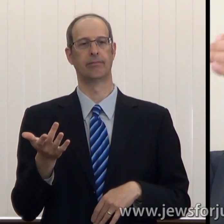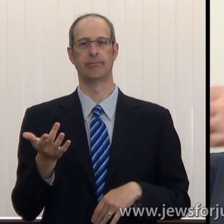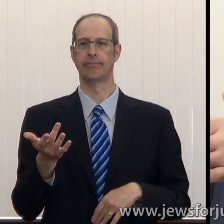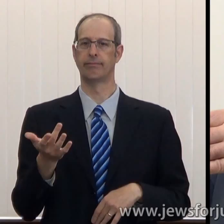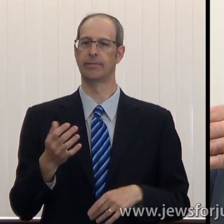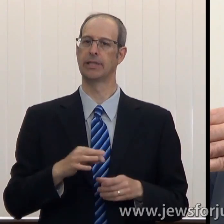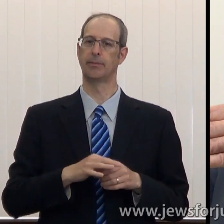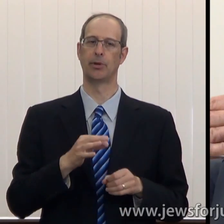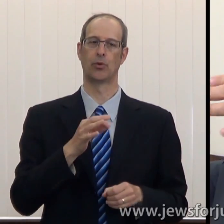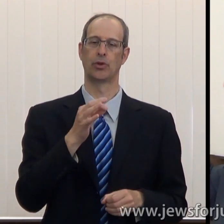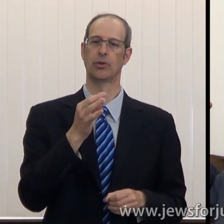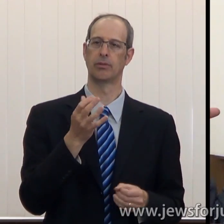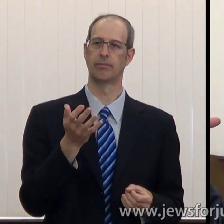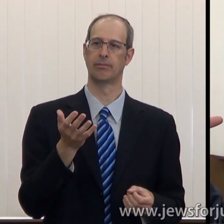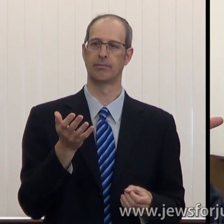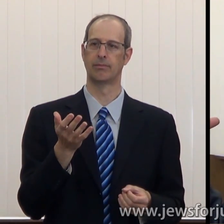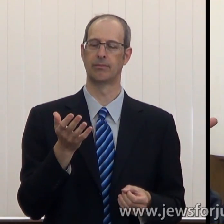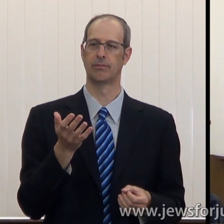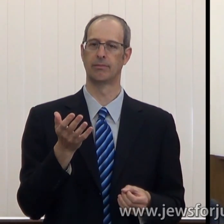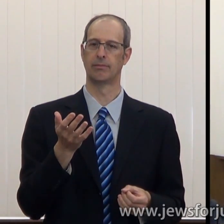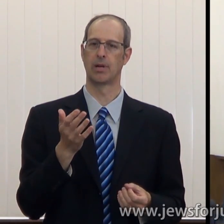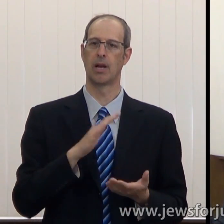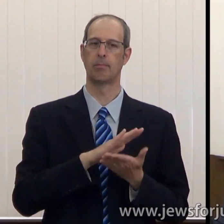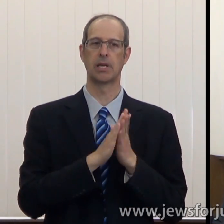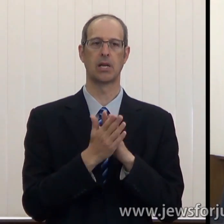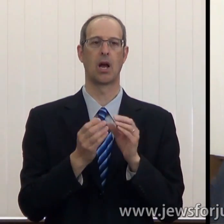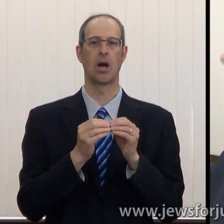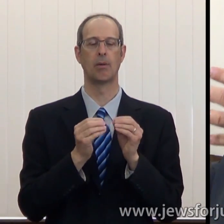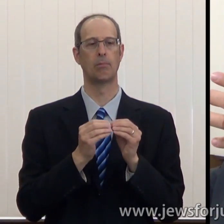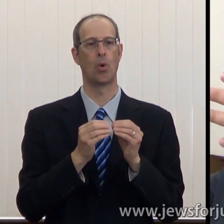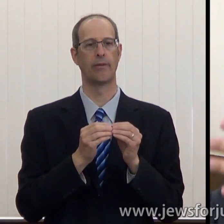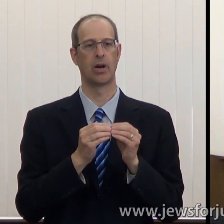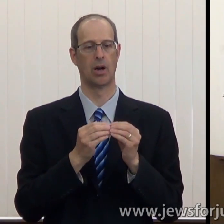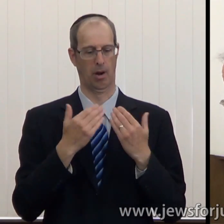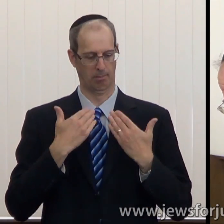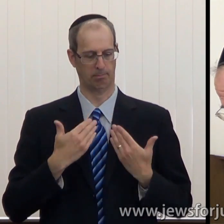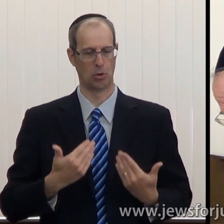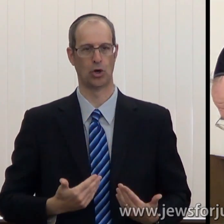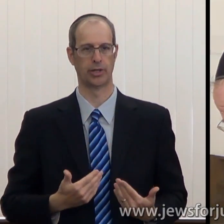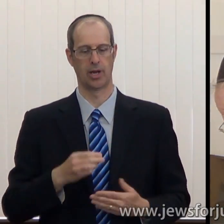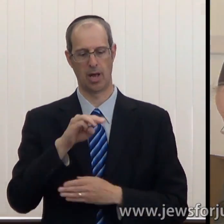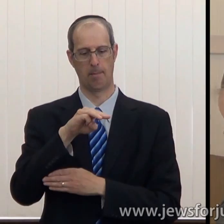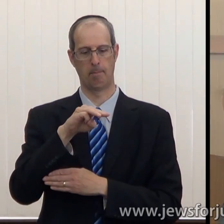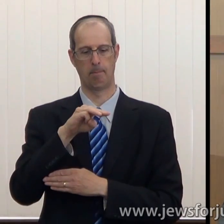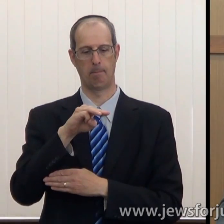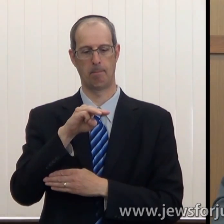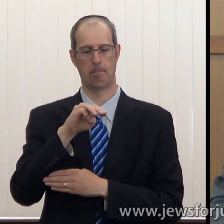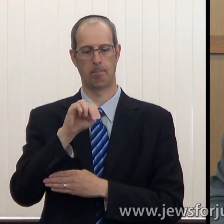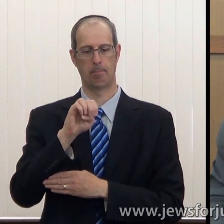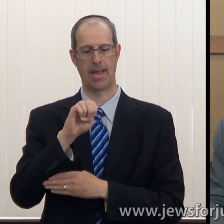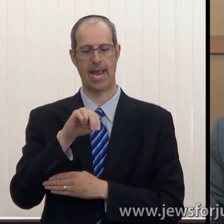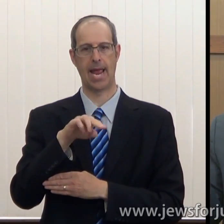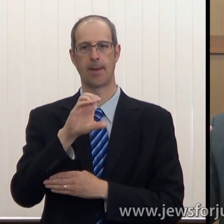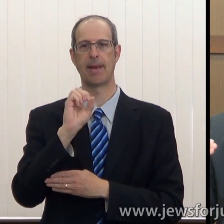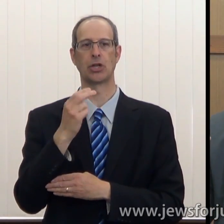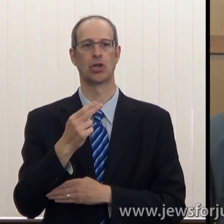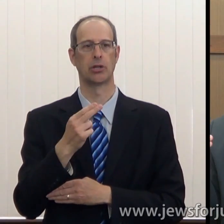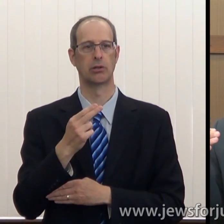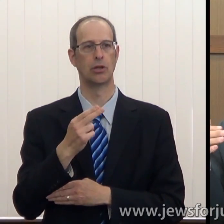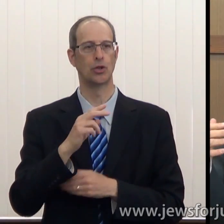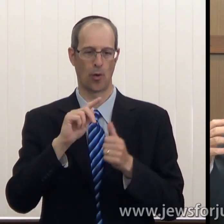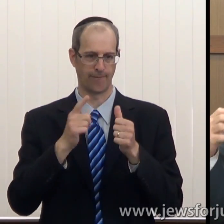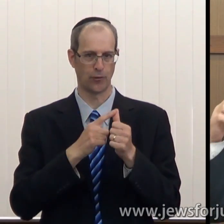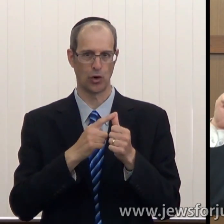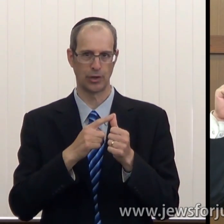more spiritual. They become more of a person, more of a mensch. So the first thing we